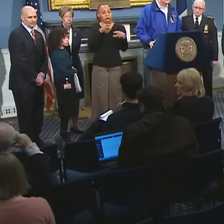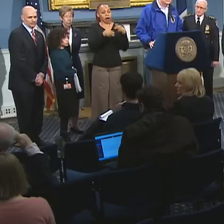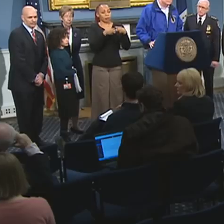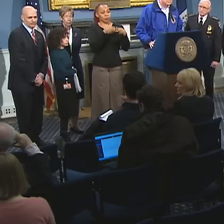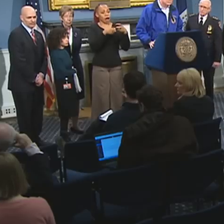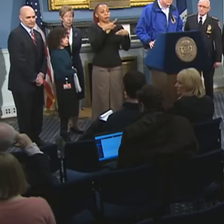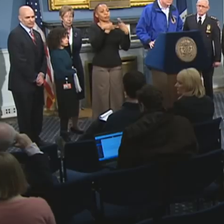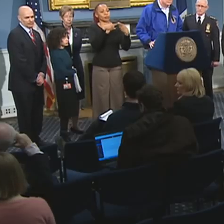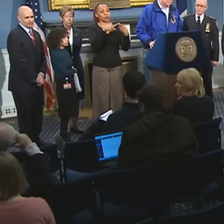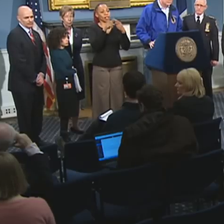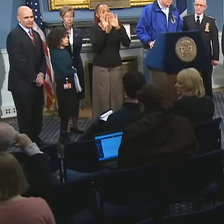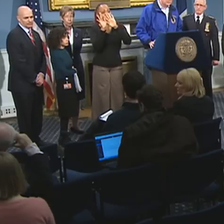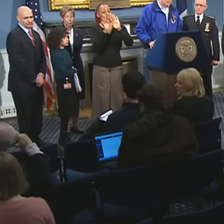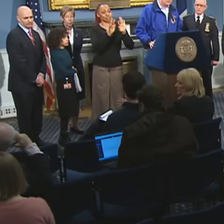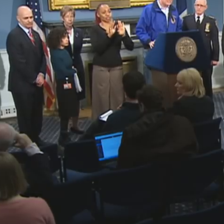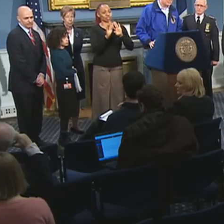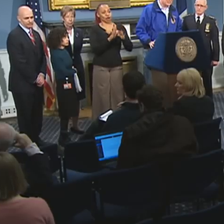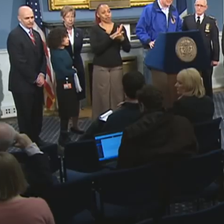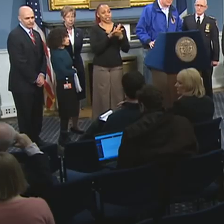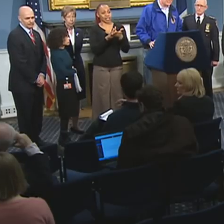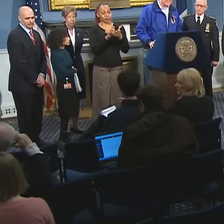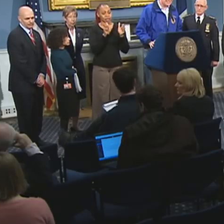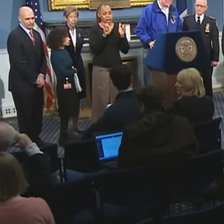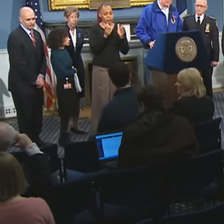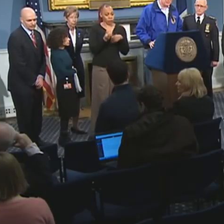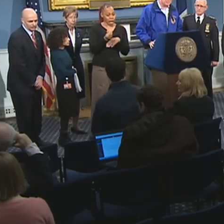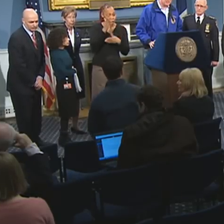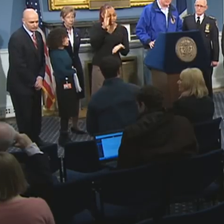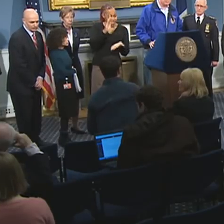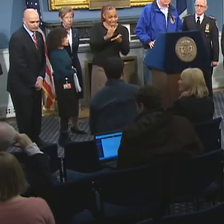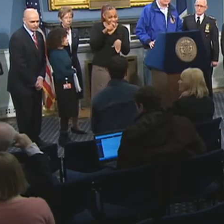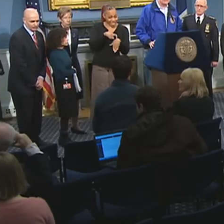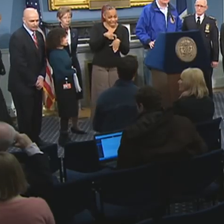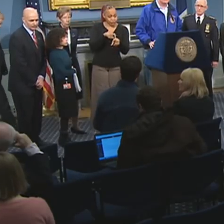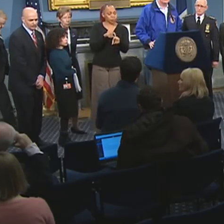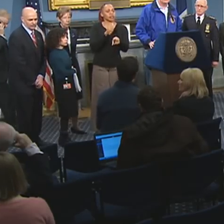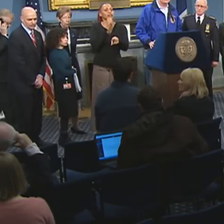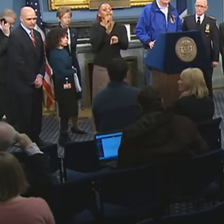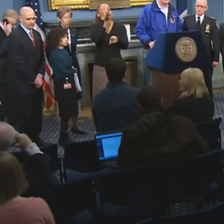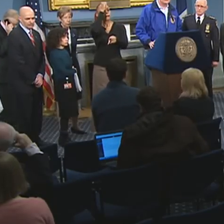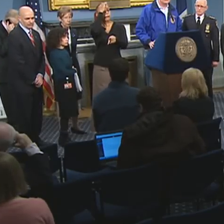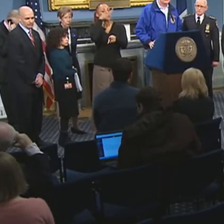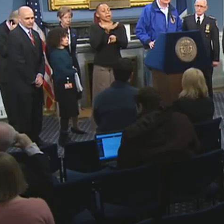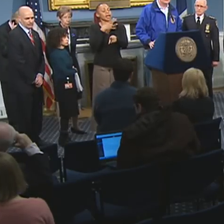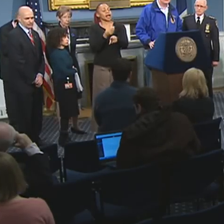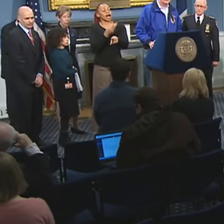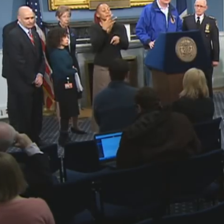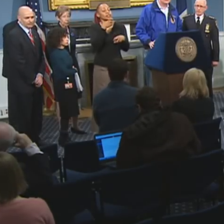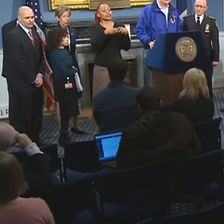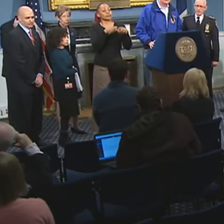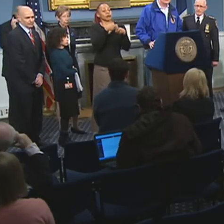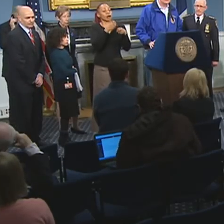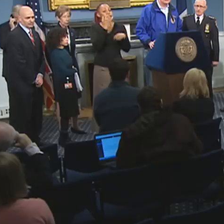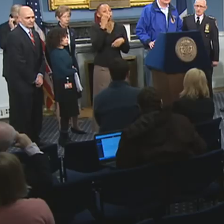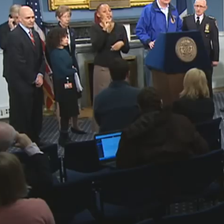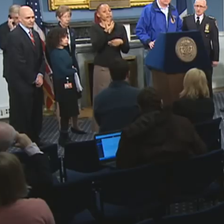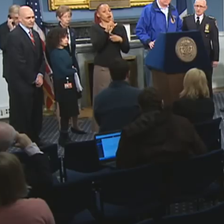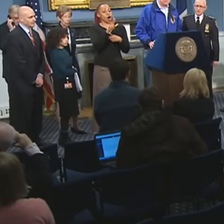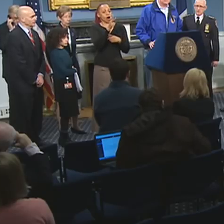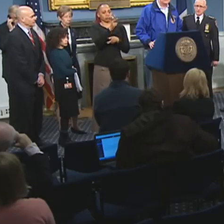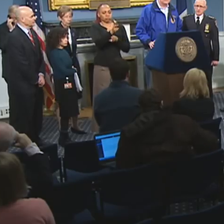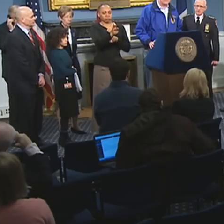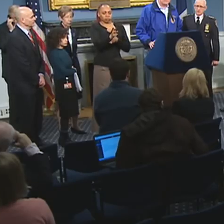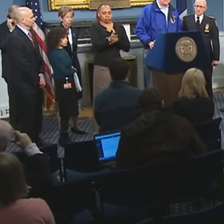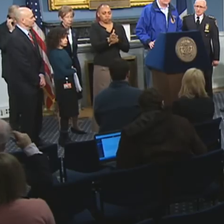removal? And if they were a big problem... When you say, I'm sorry, how much less time? I'll explain. How much of a problem were cars being on the road when really they shouldn't